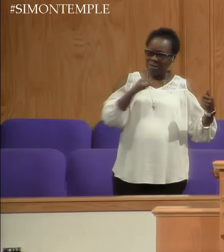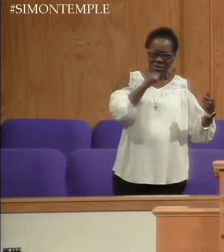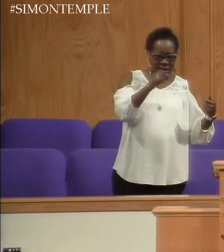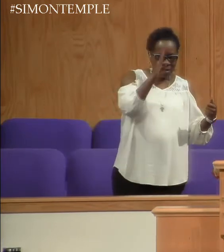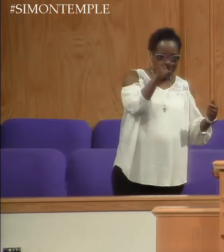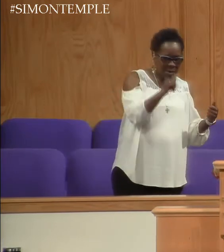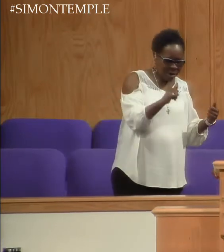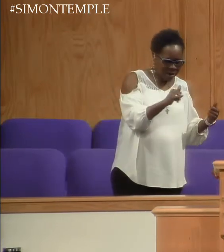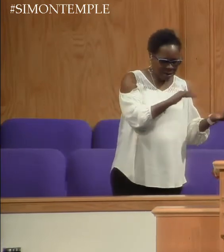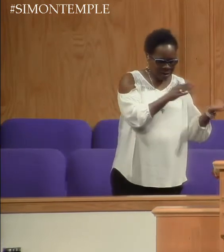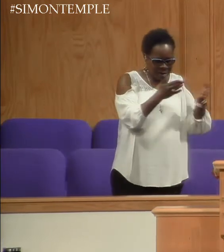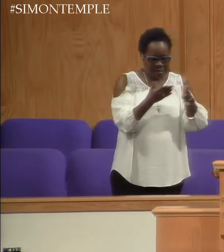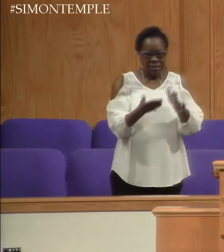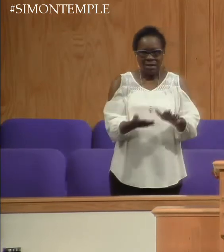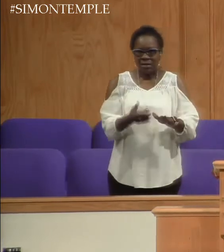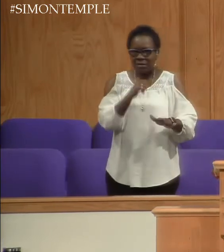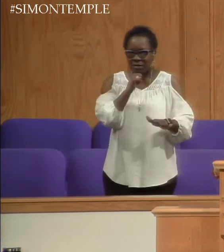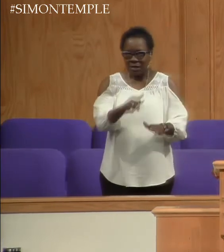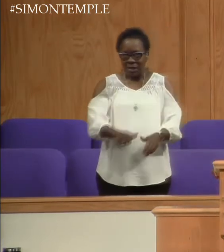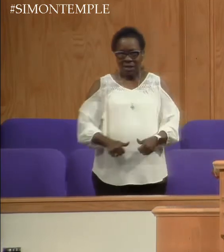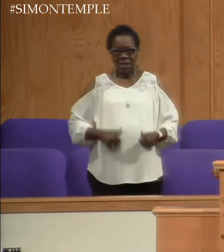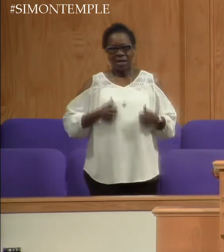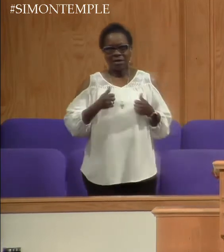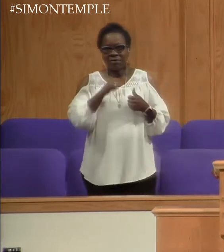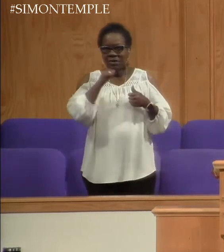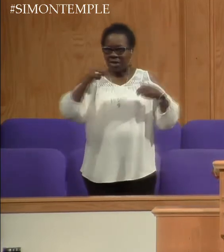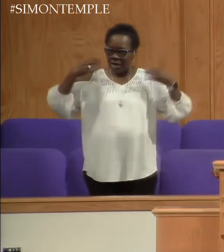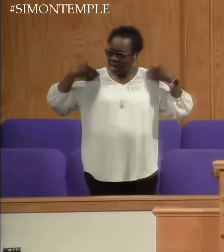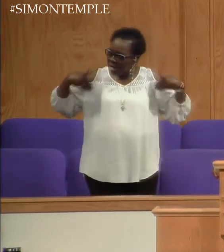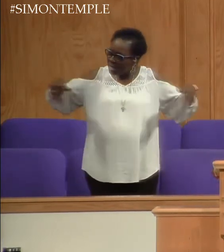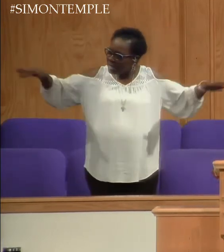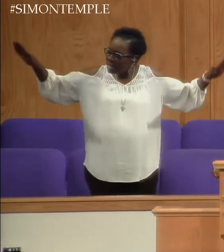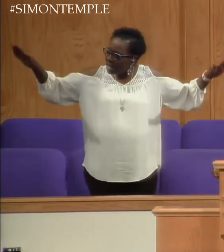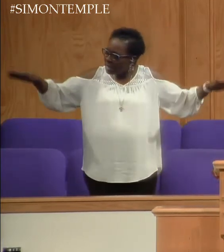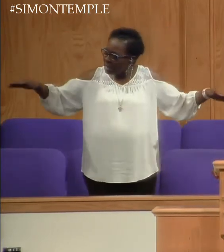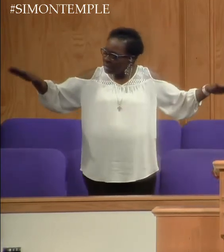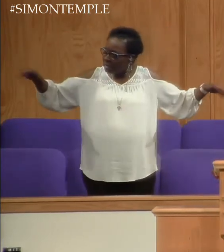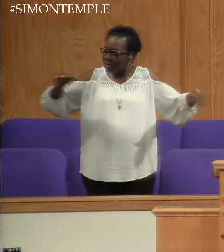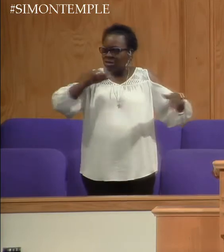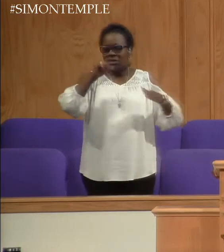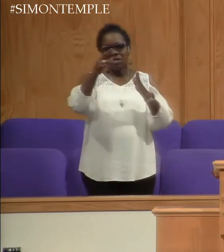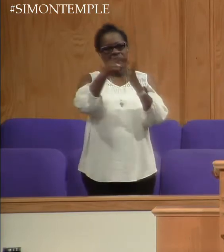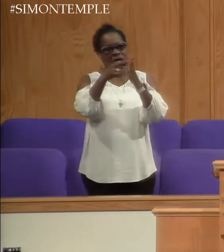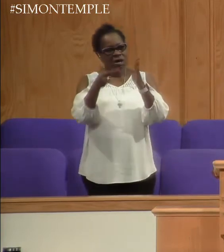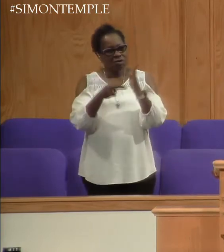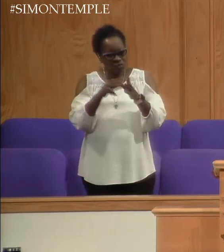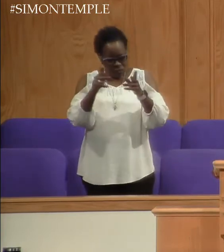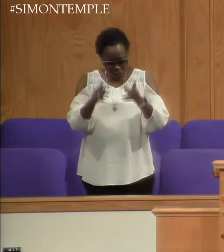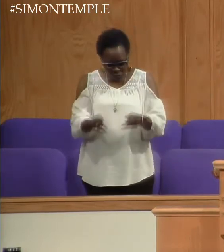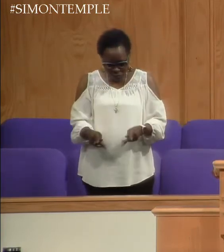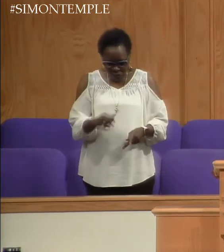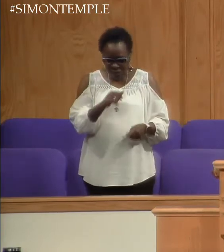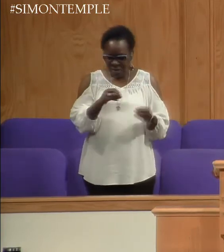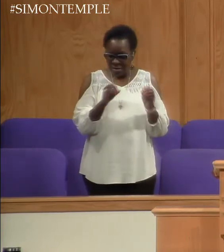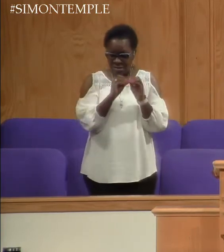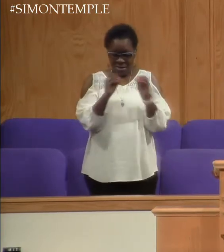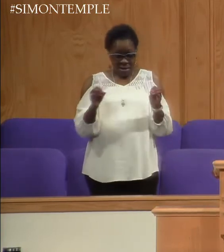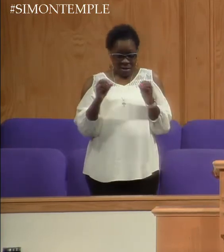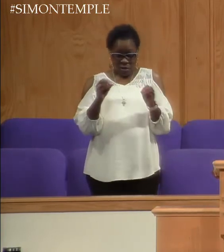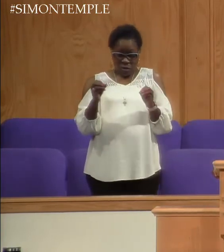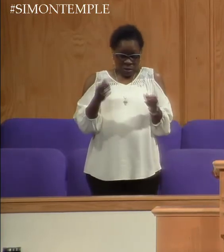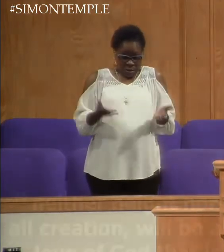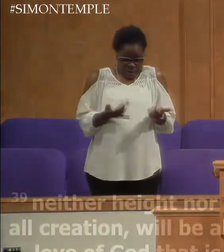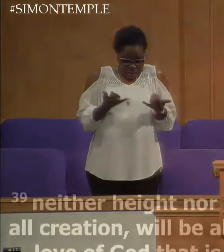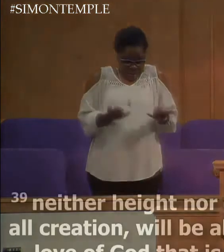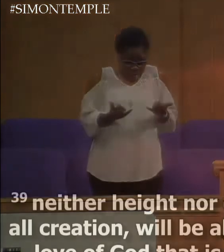by angels or rulers, by anything in the present or anything in the future, by